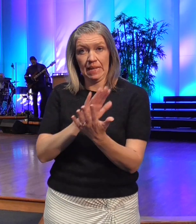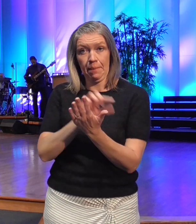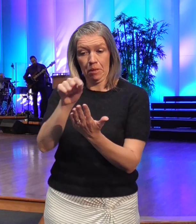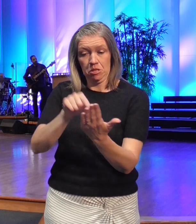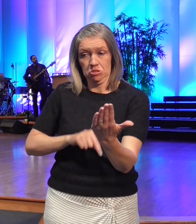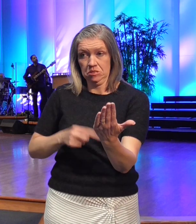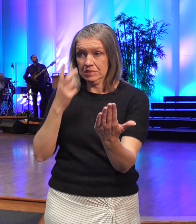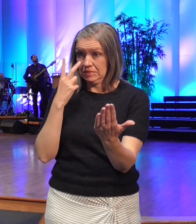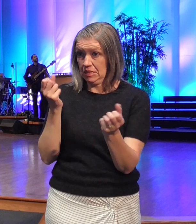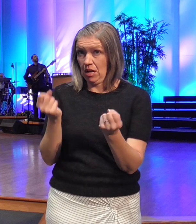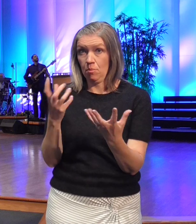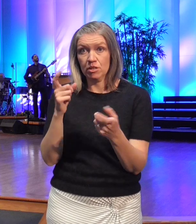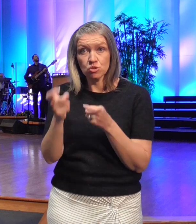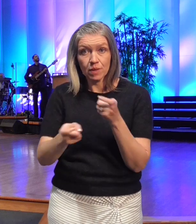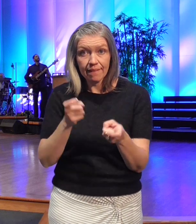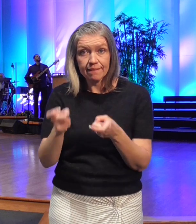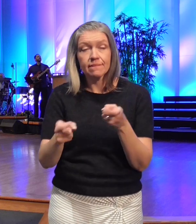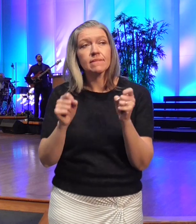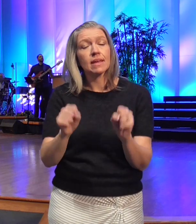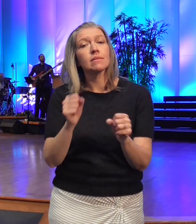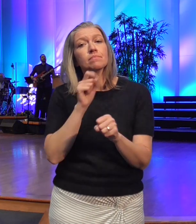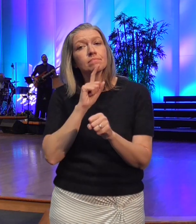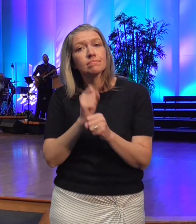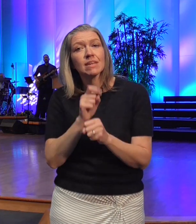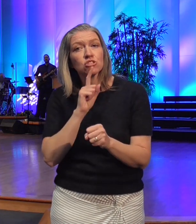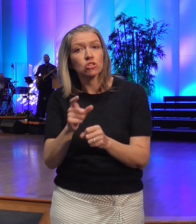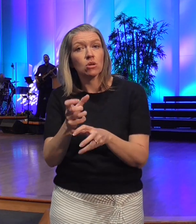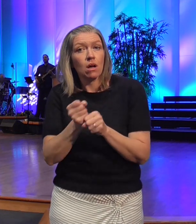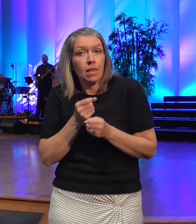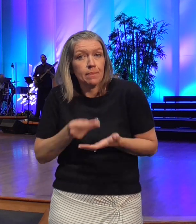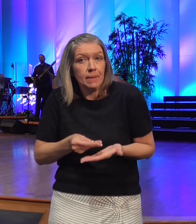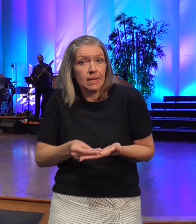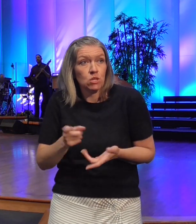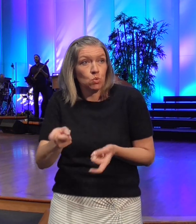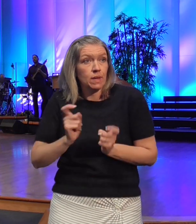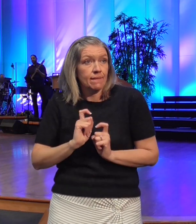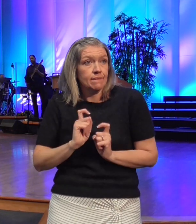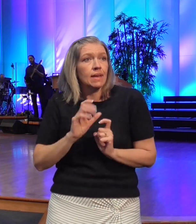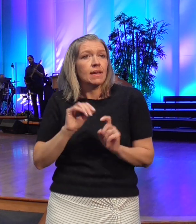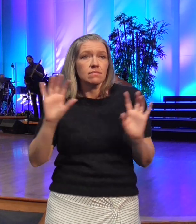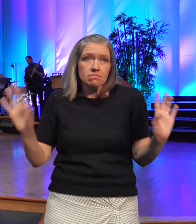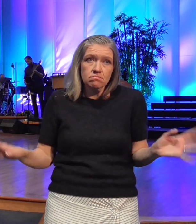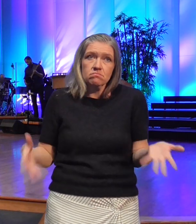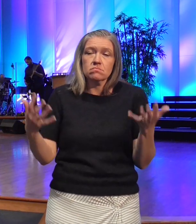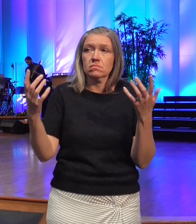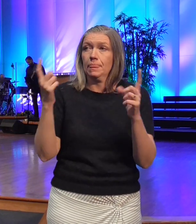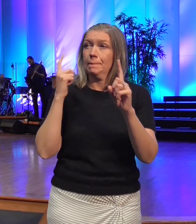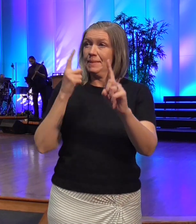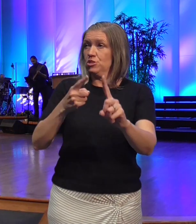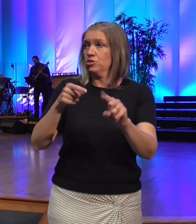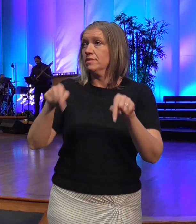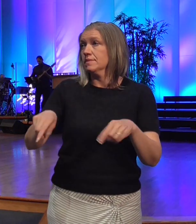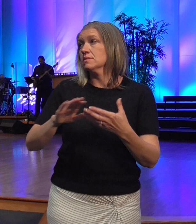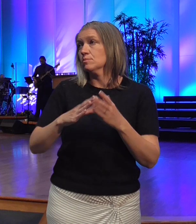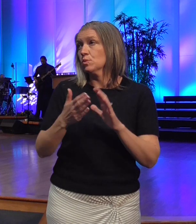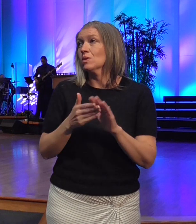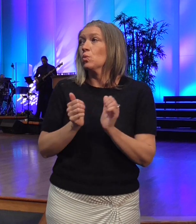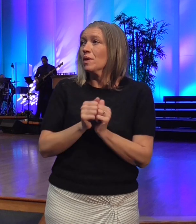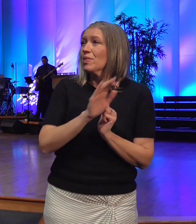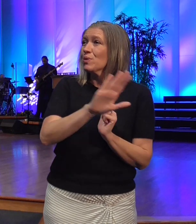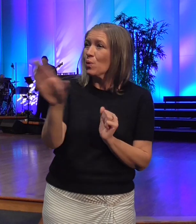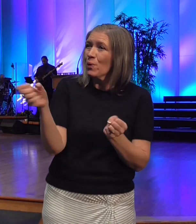sure that we got the money that you are giving to us, and always be able to lift up the mission of our community with your giving.